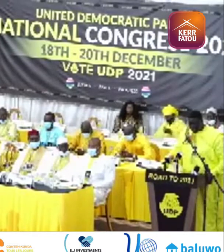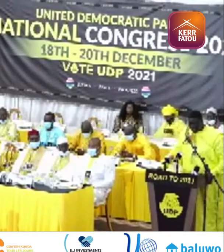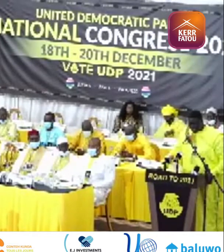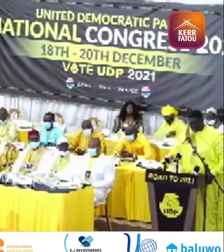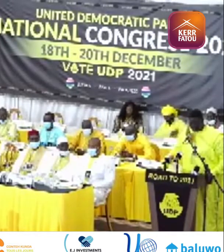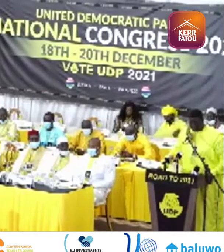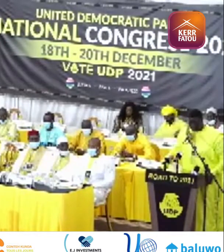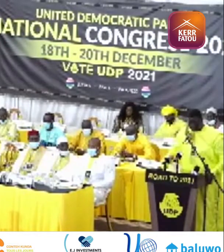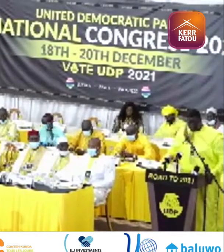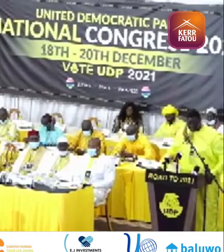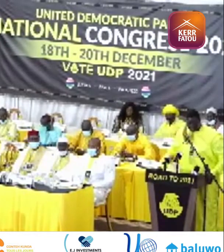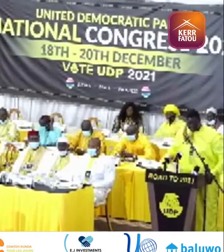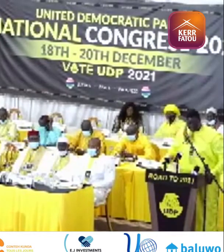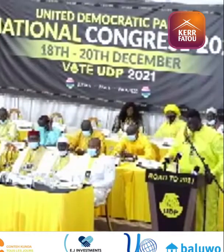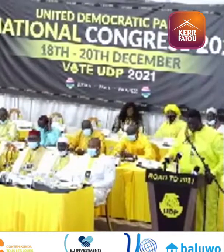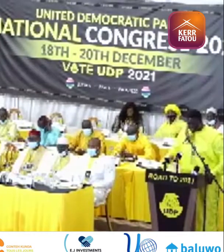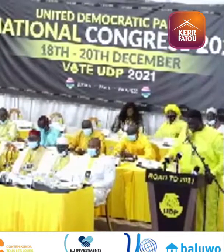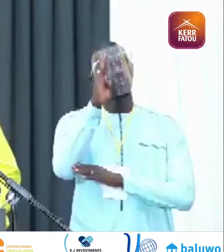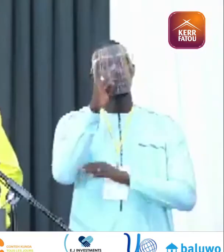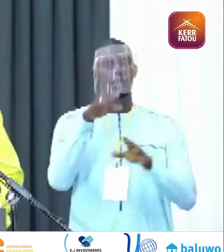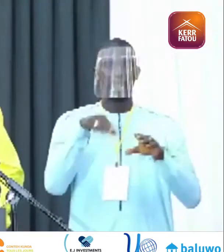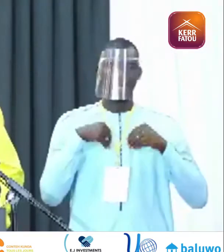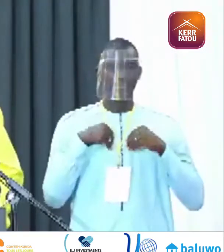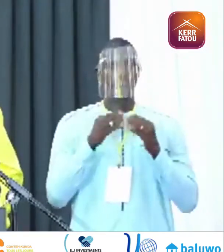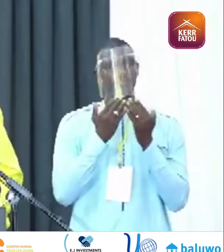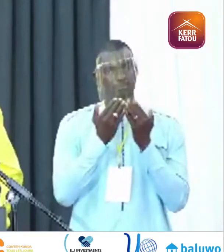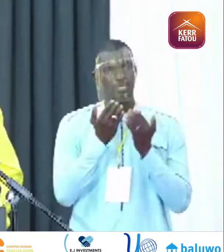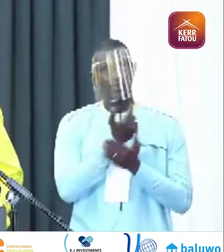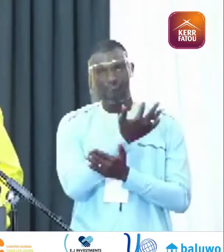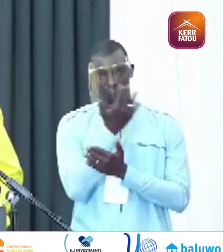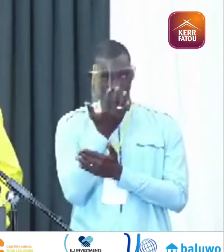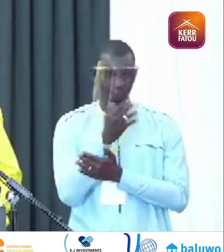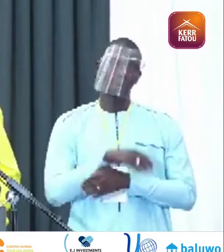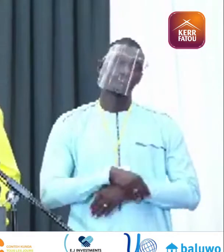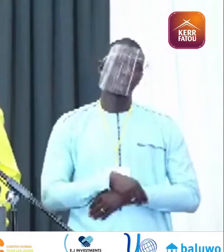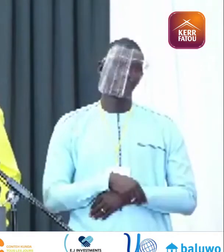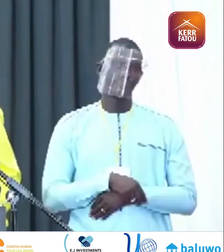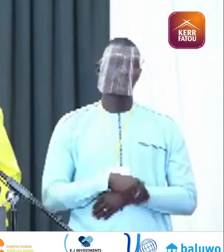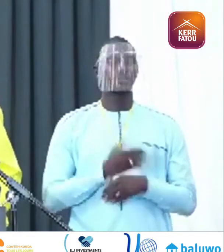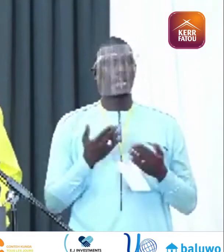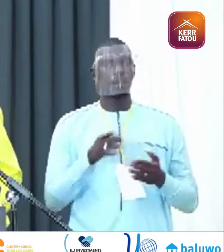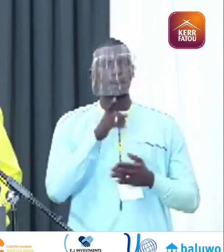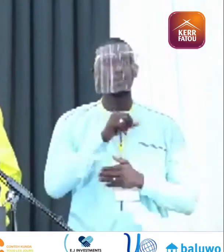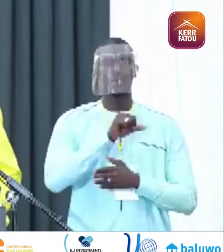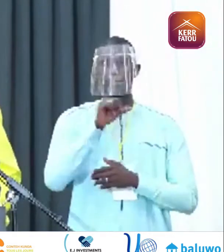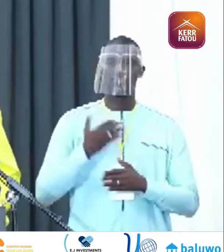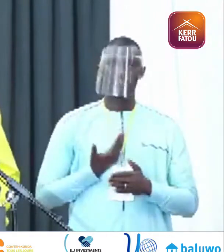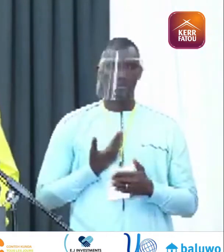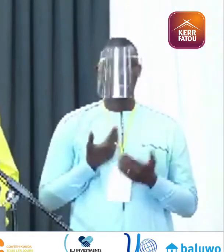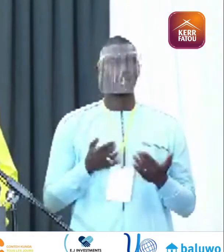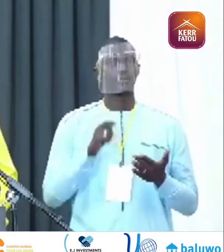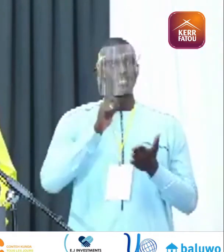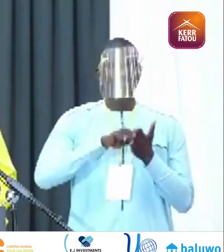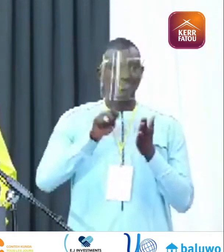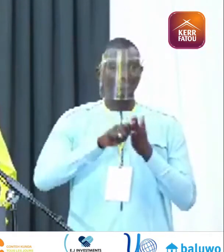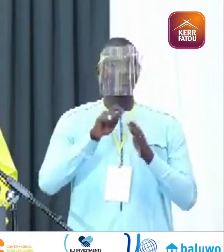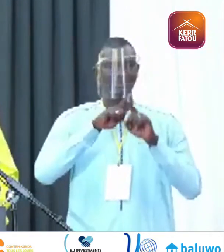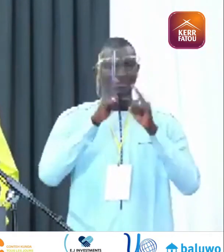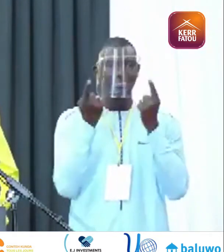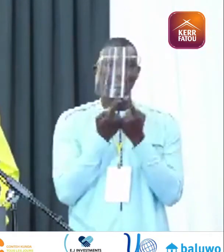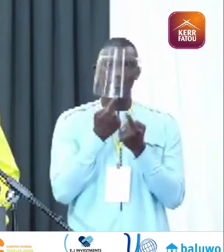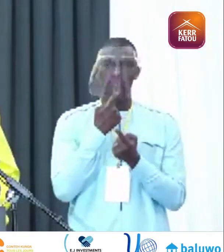Amen ya rabbi alama dual jabila yenna yalla nangu ñaan. Ladies and gentlemen, the secretary general just told